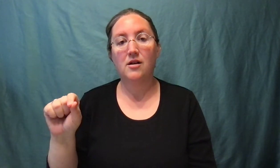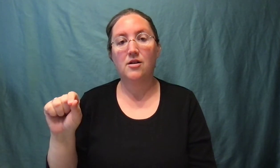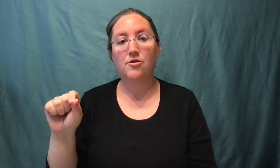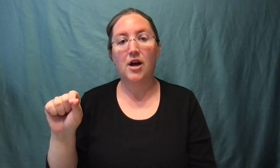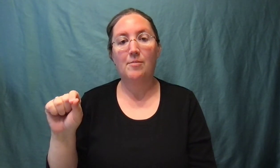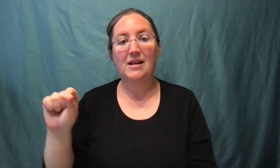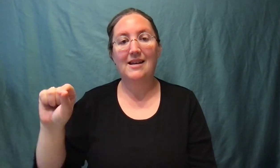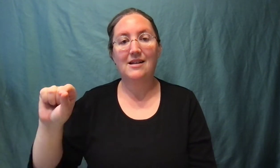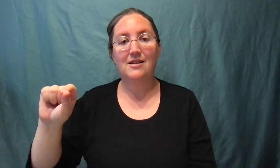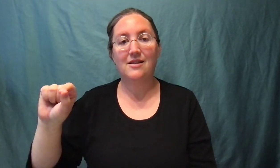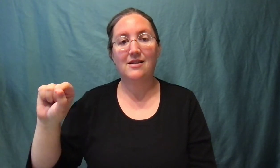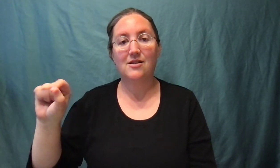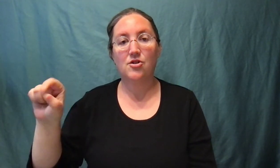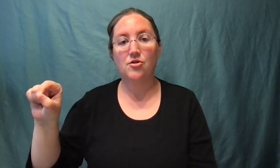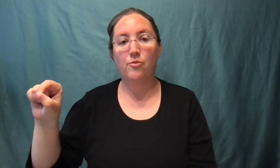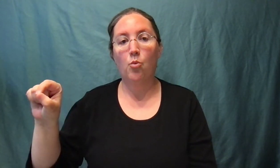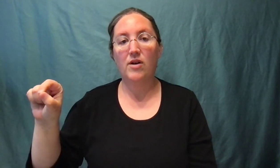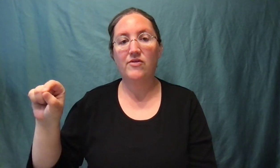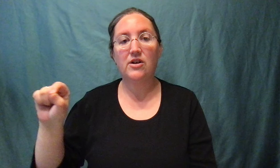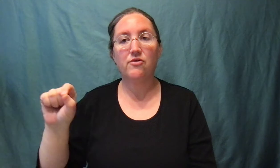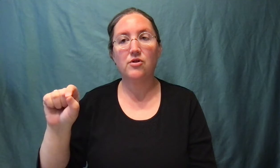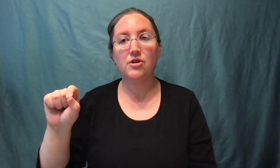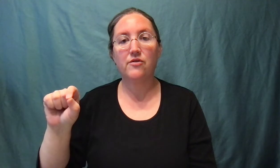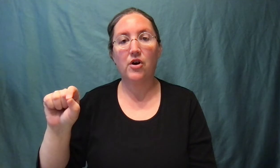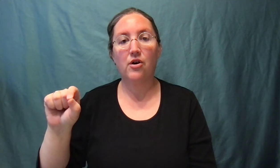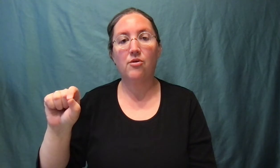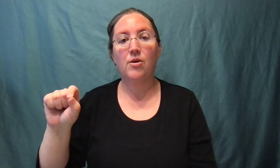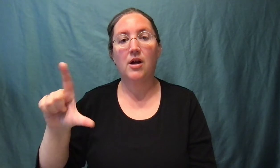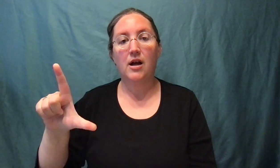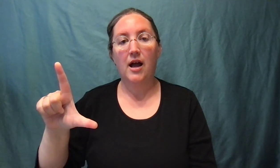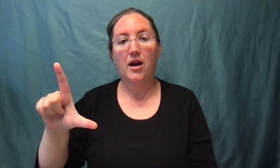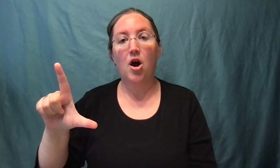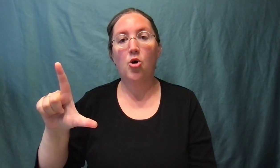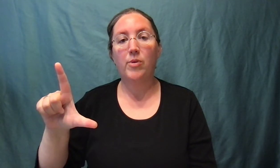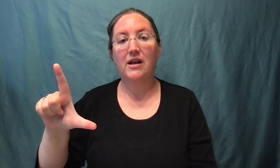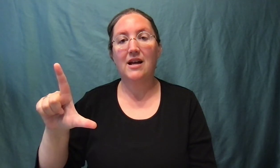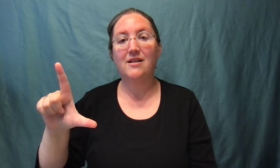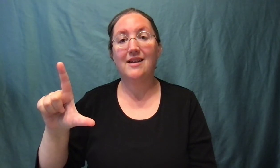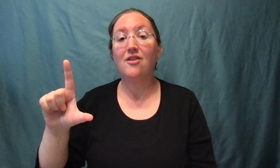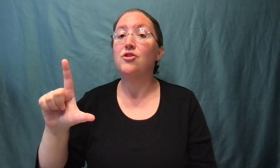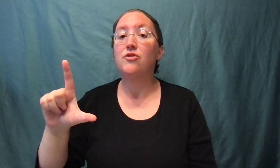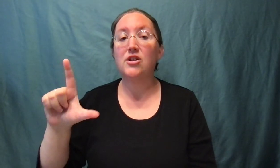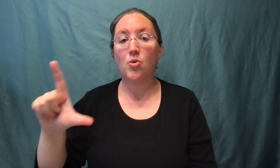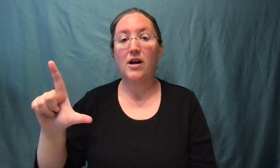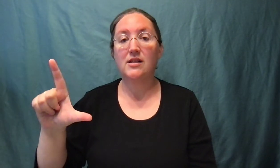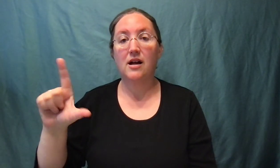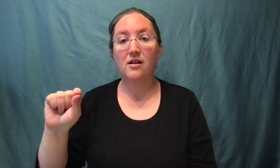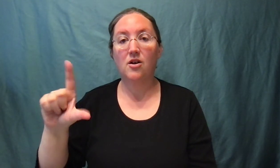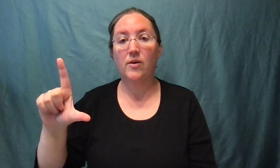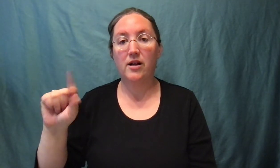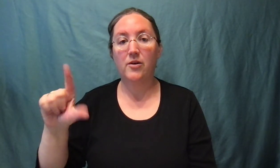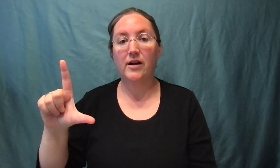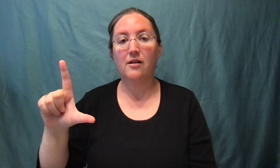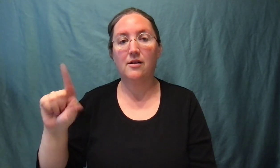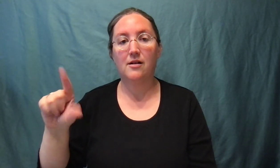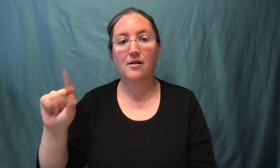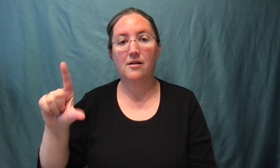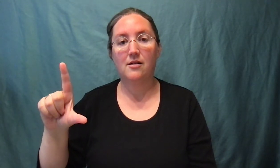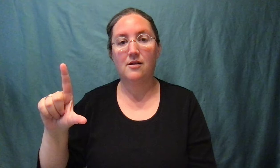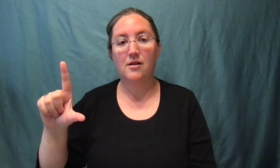you tap it into this one finger version of O, and open again to the L, and you do that twice. L-O-L-O-L.